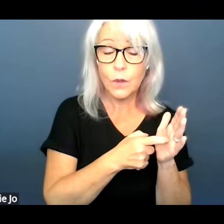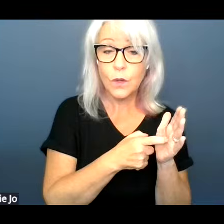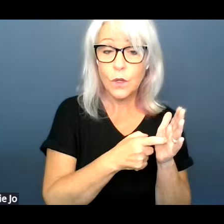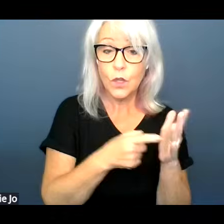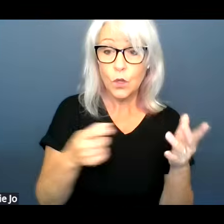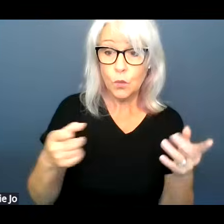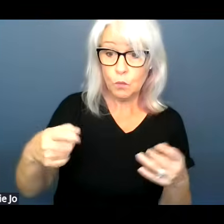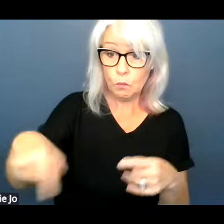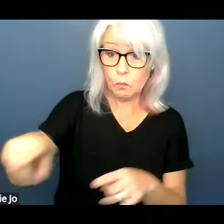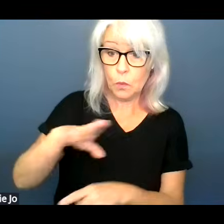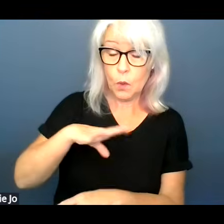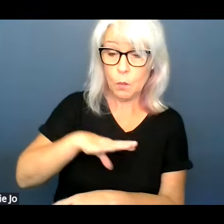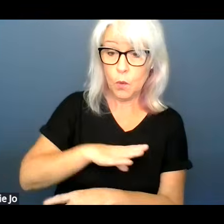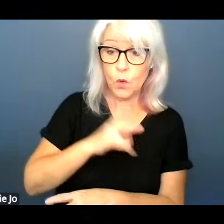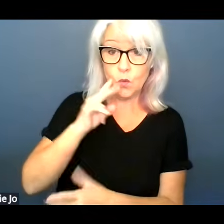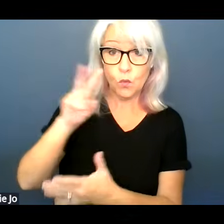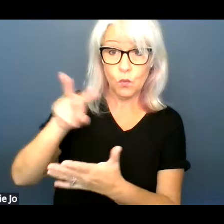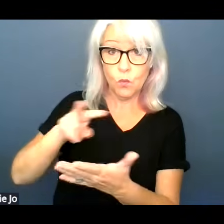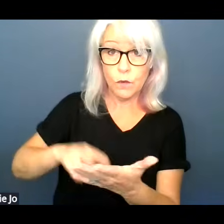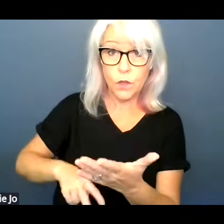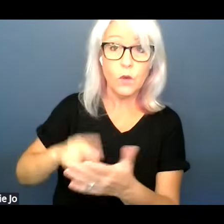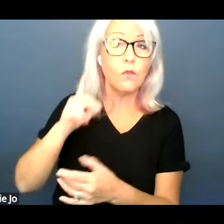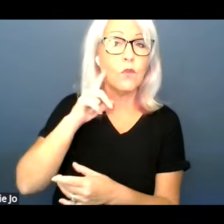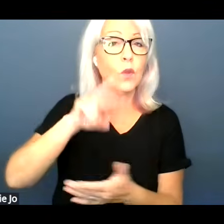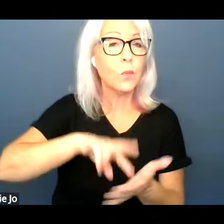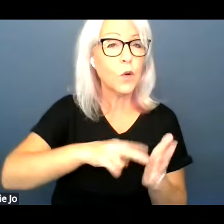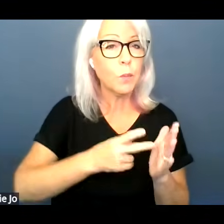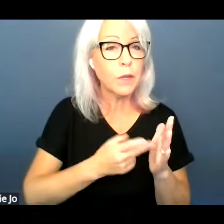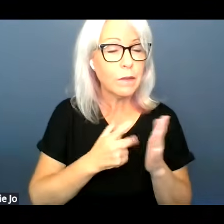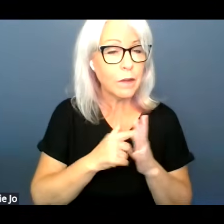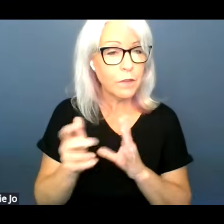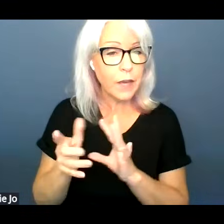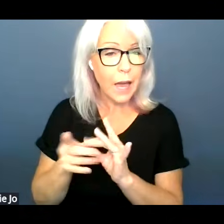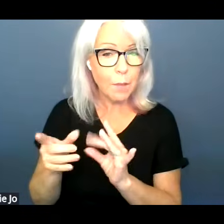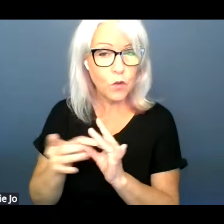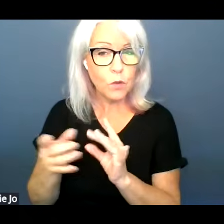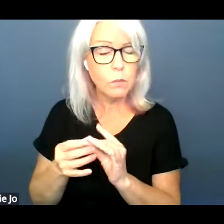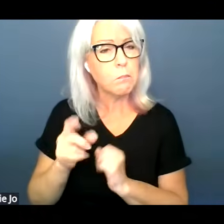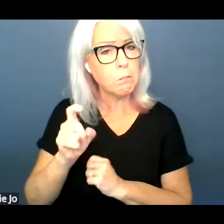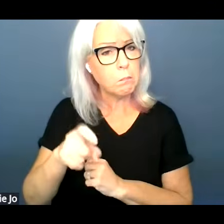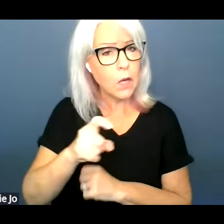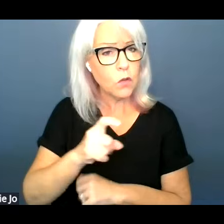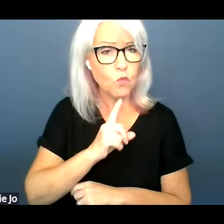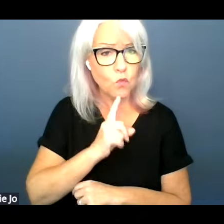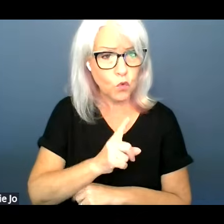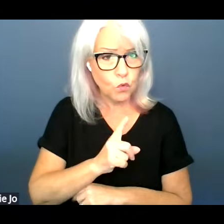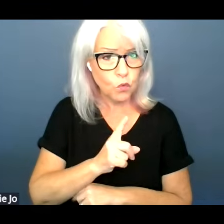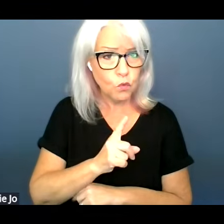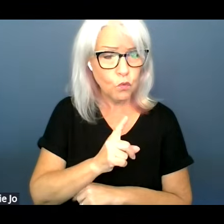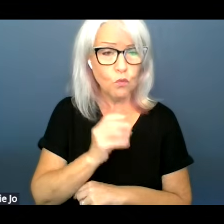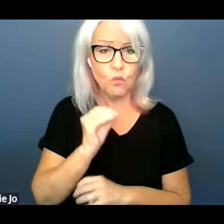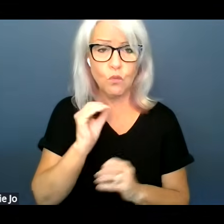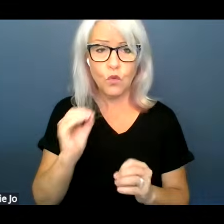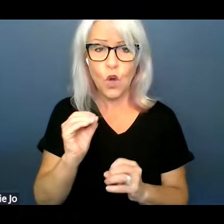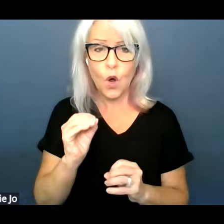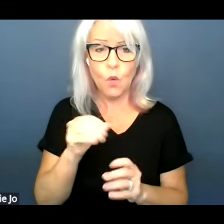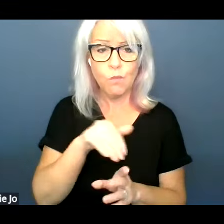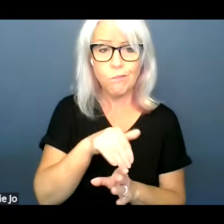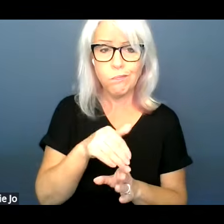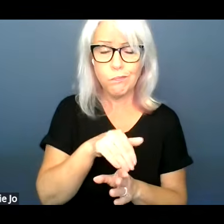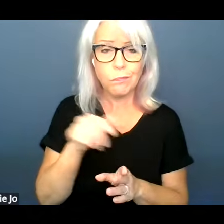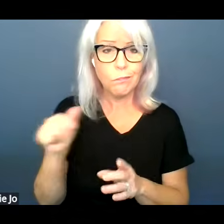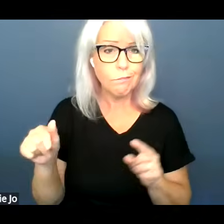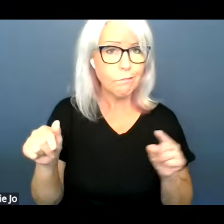language statement of purpose and caption. They must be true and impartial. They must not create prejudice for or against the